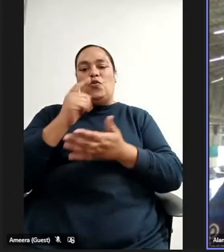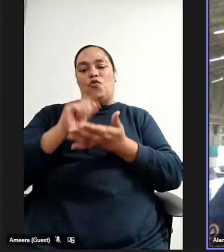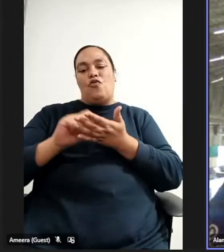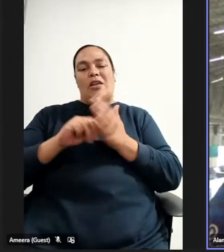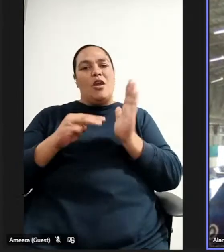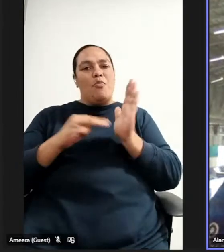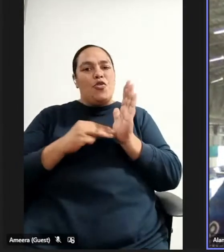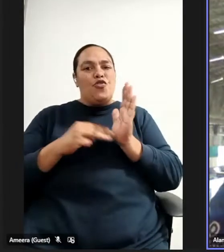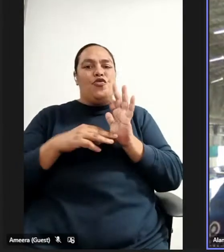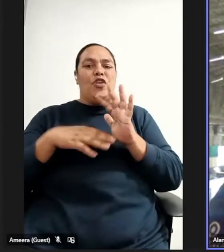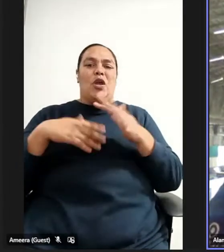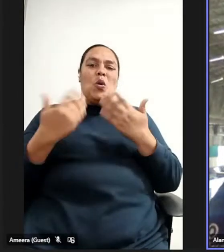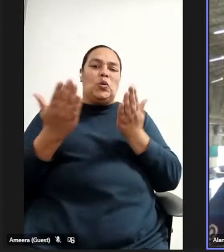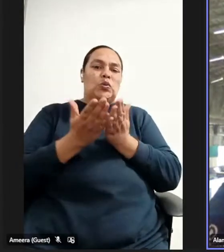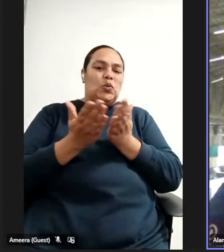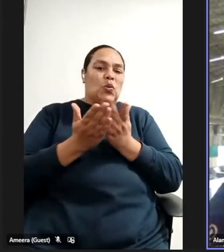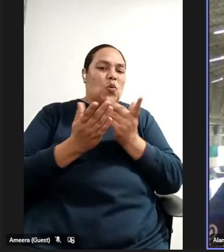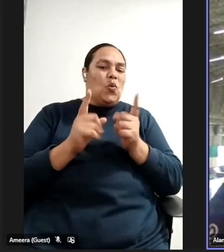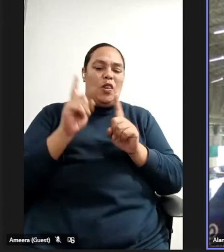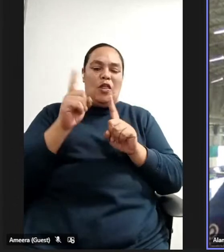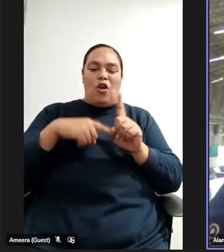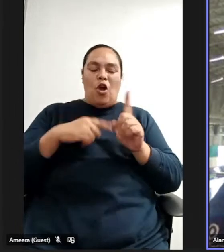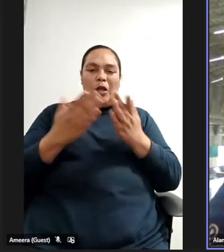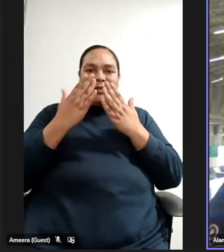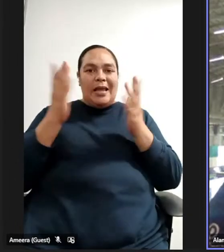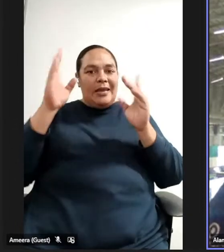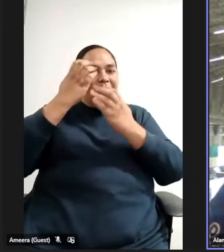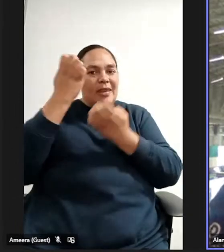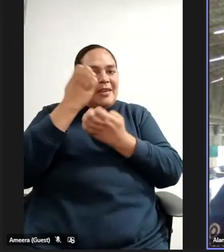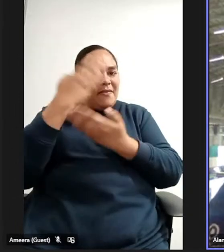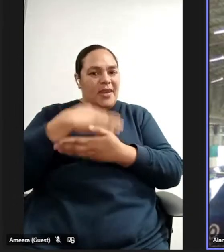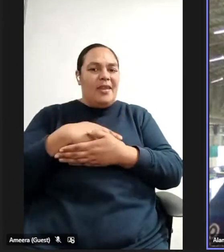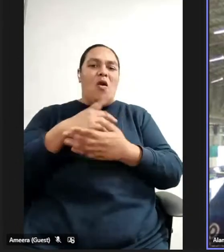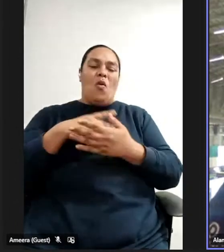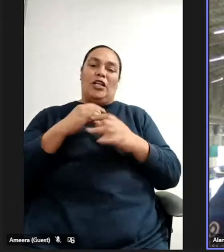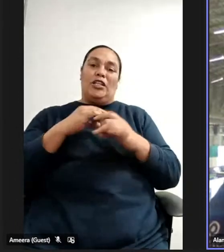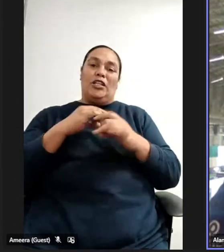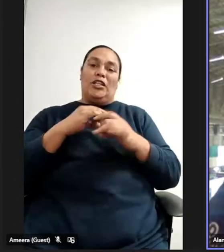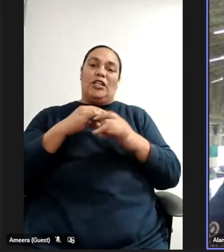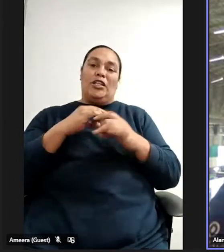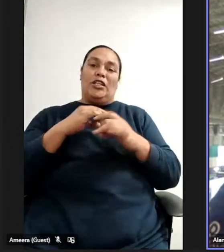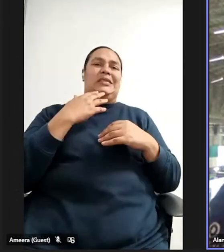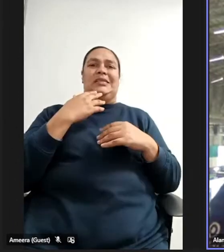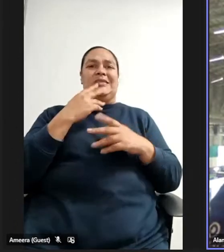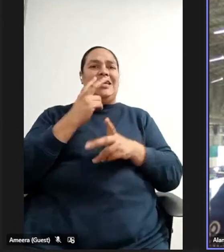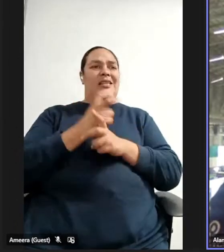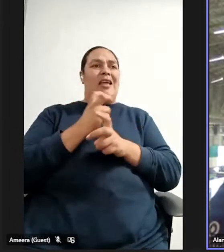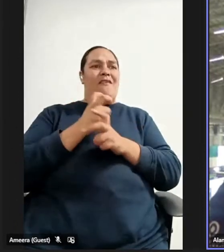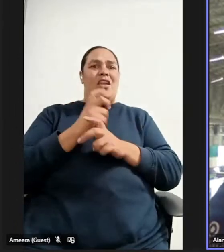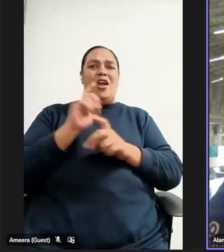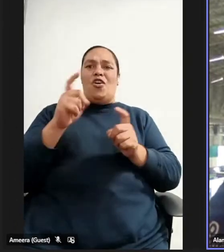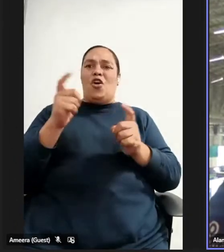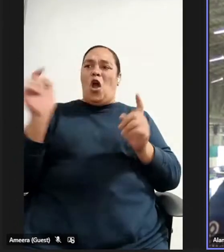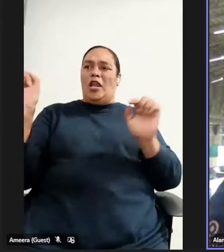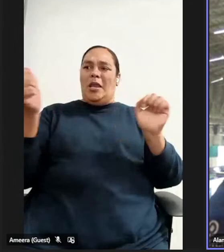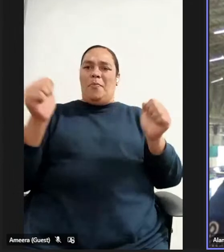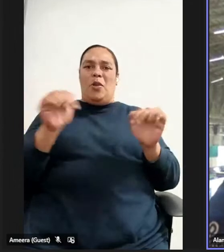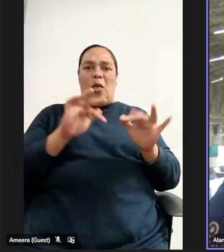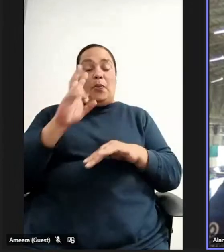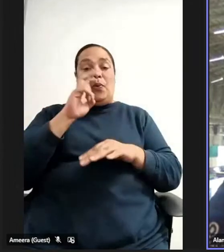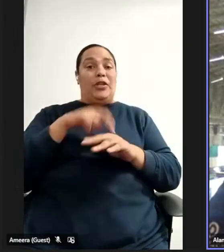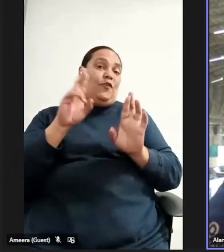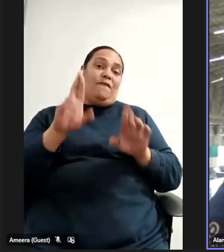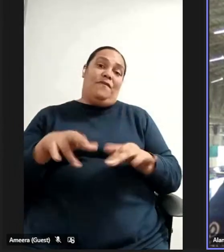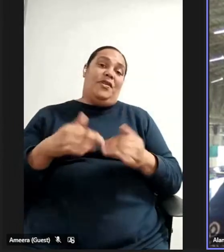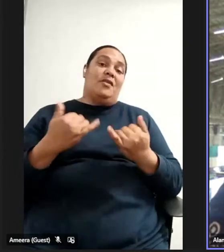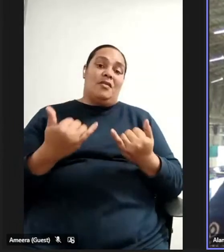able to study in the evenings. The startup businesses are really finding it hard to employ more people. We've got to get it right. And in doing